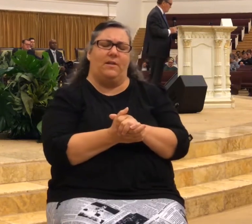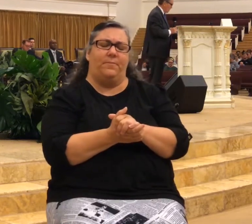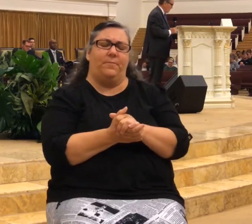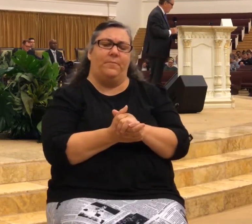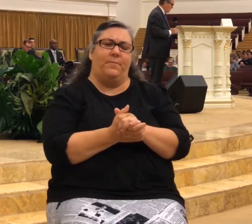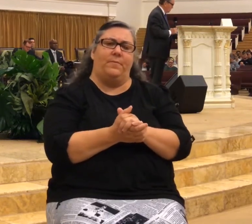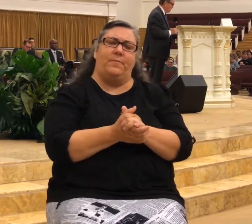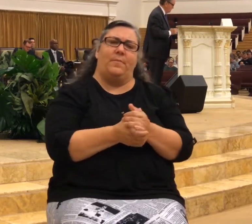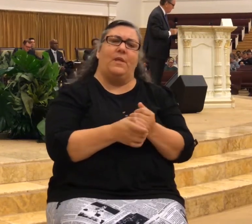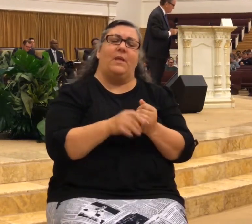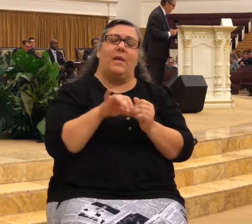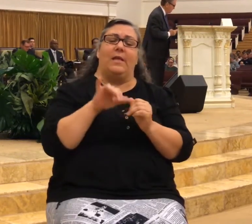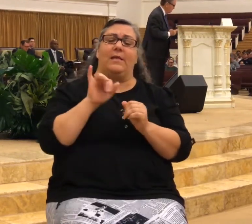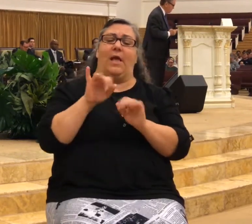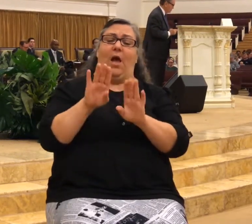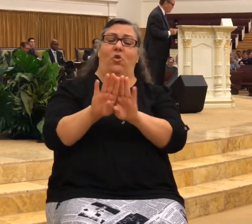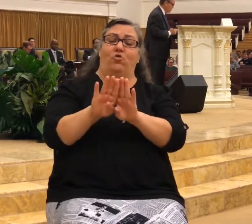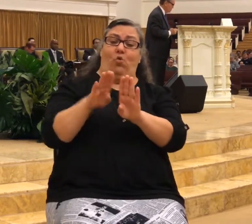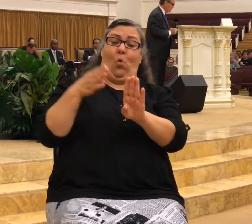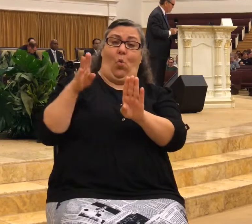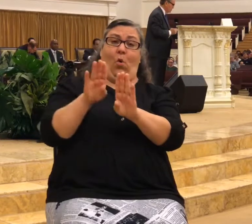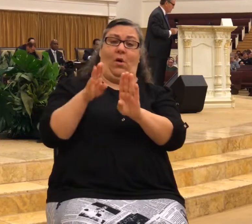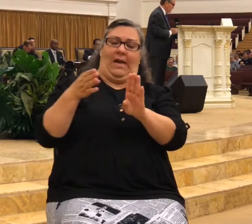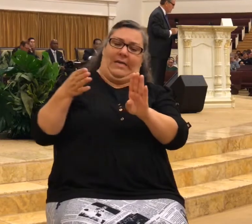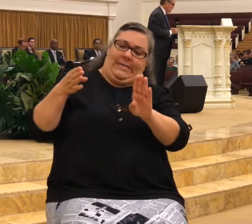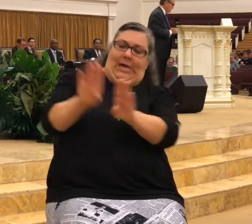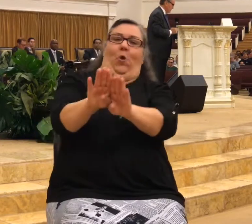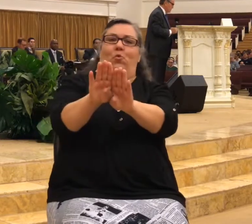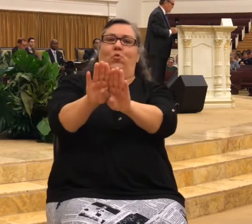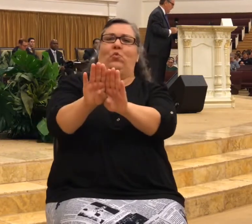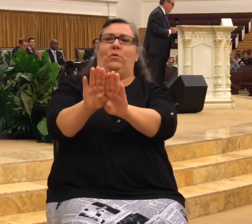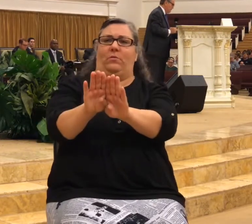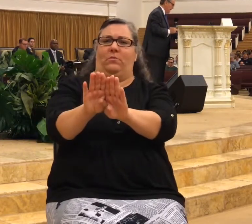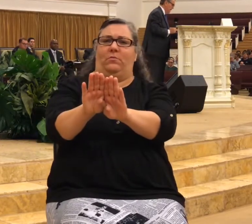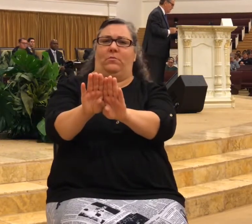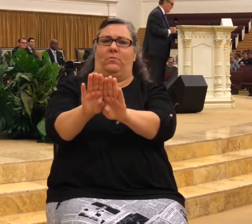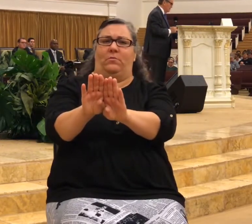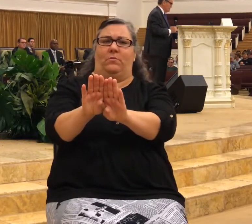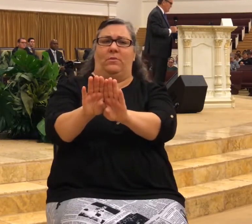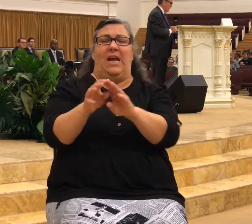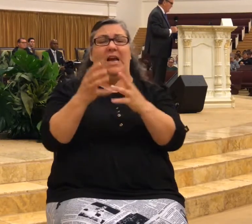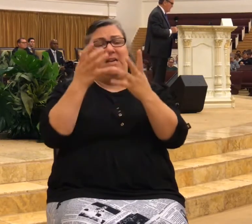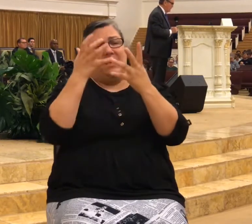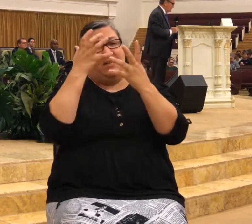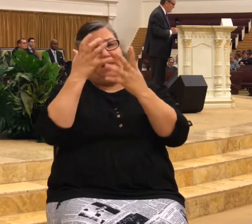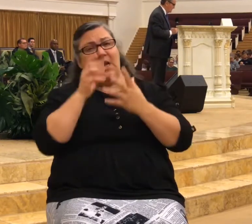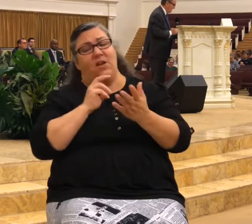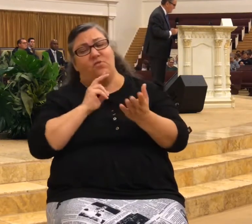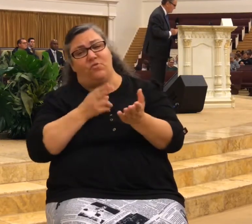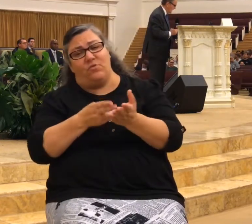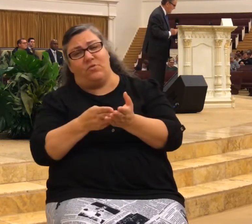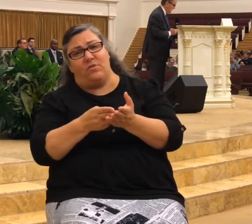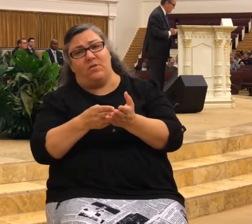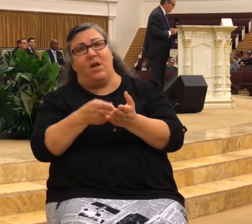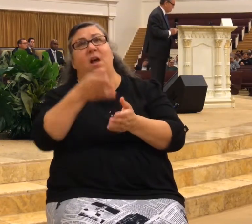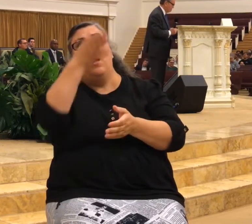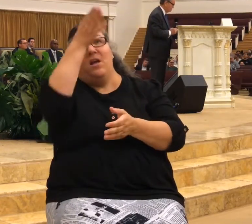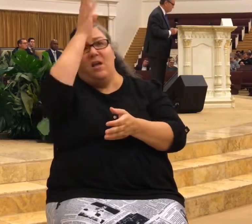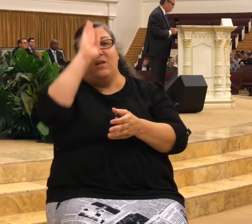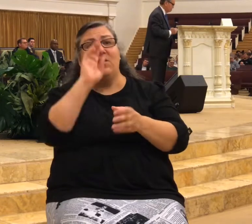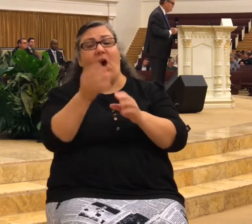Hallelujah. It's a door that is closed. And the sad reality is God is on the